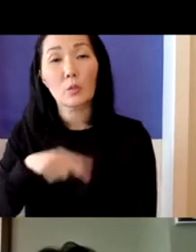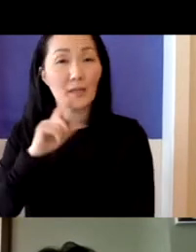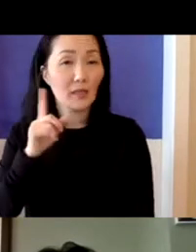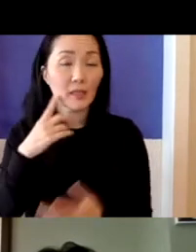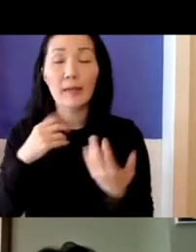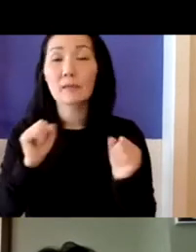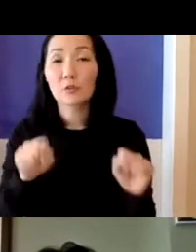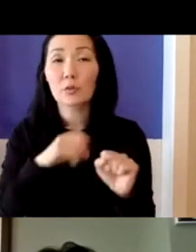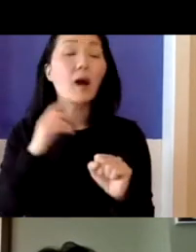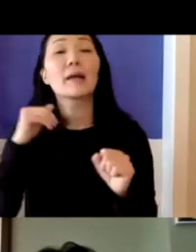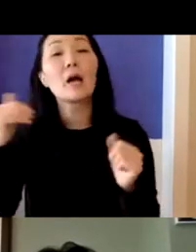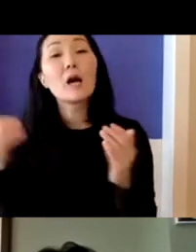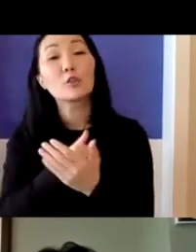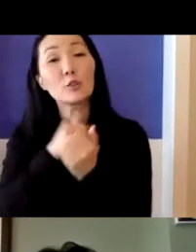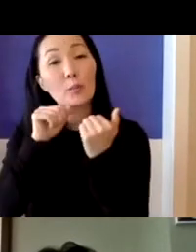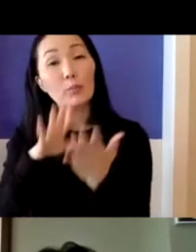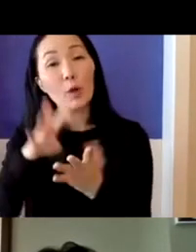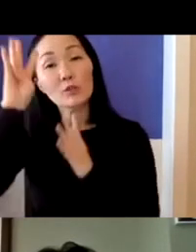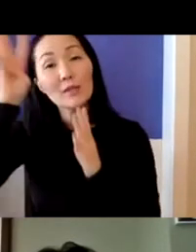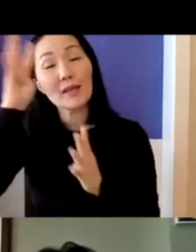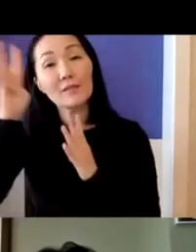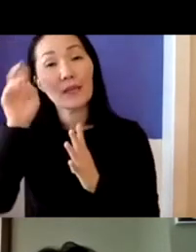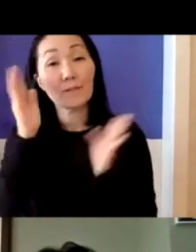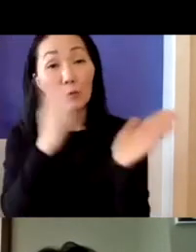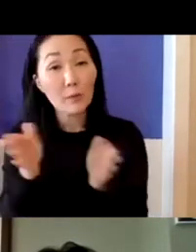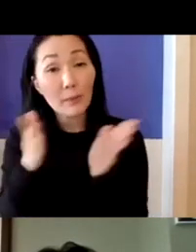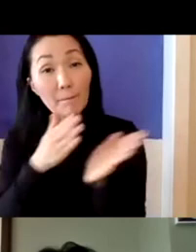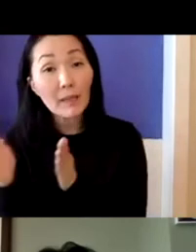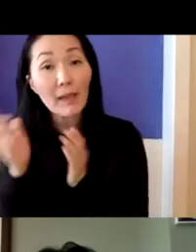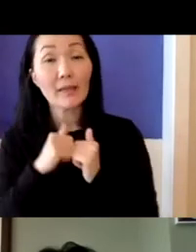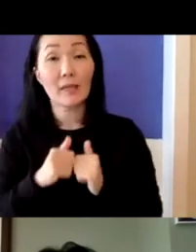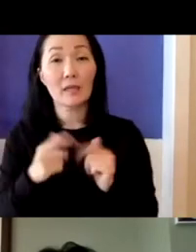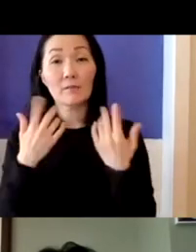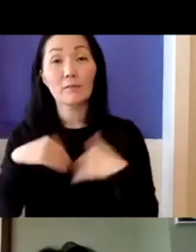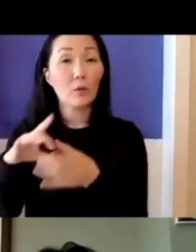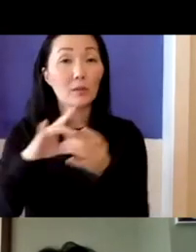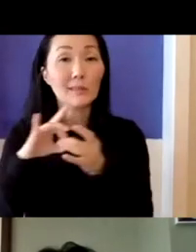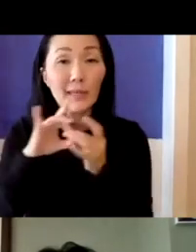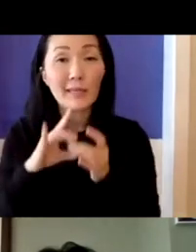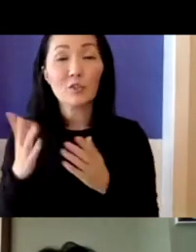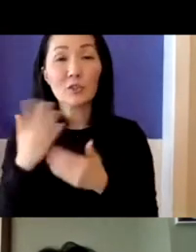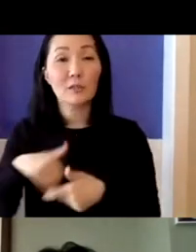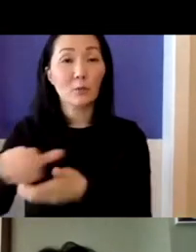in our planning. And that's really, I see, at the core of what resiliency means. Thank you.